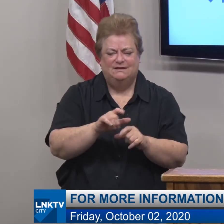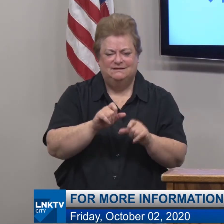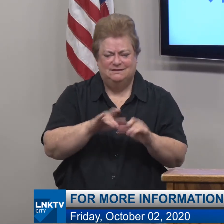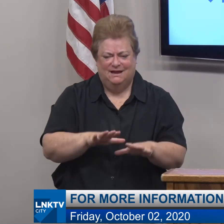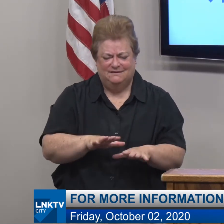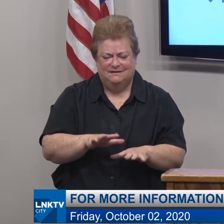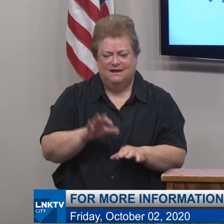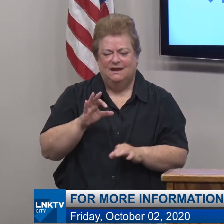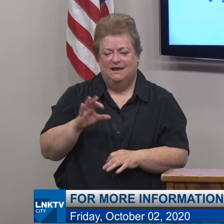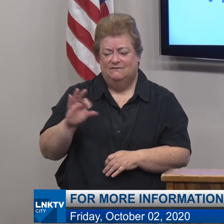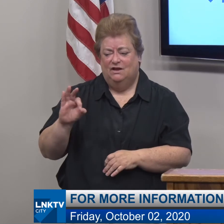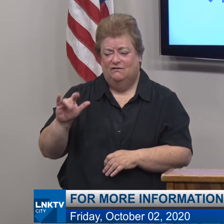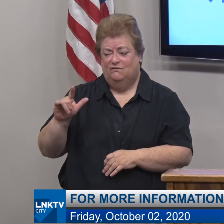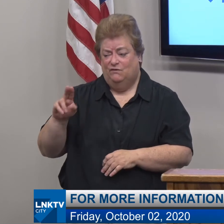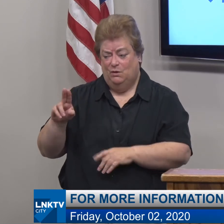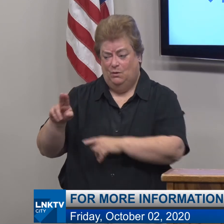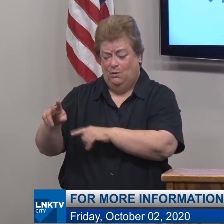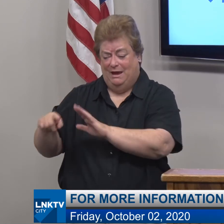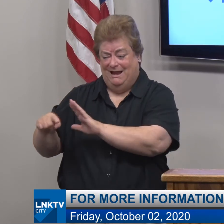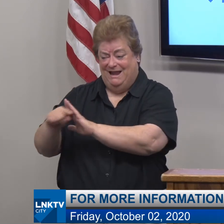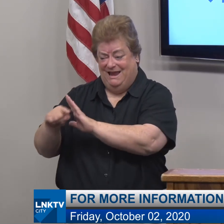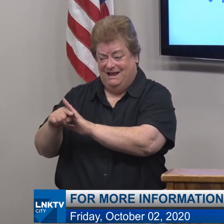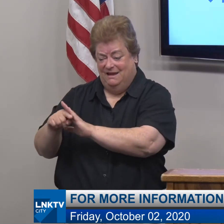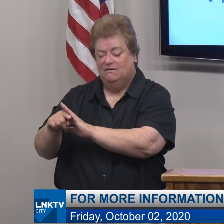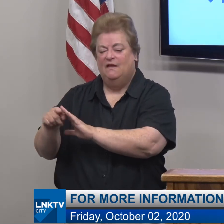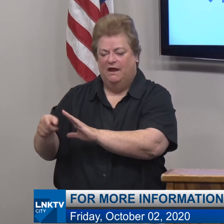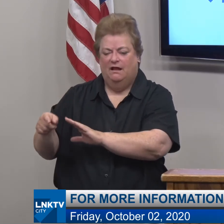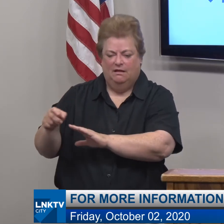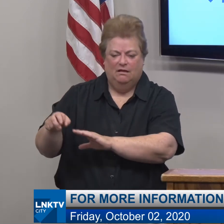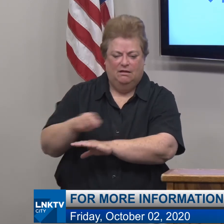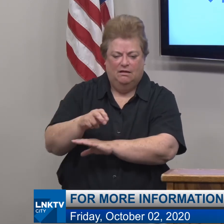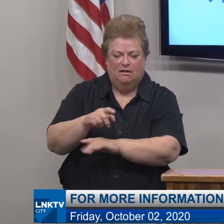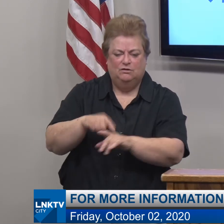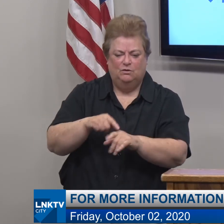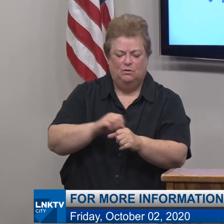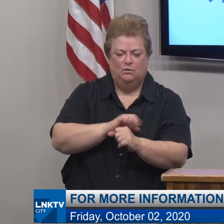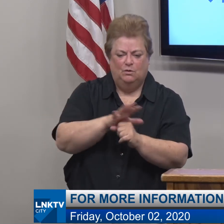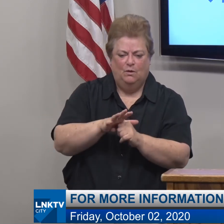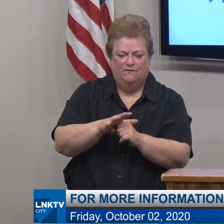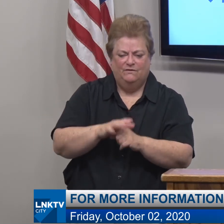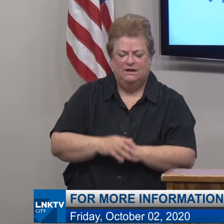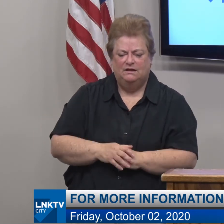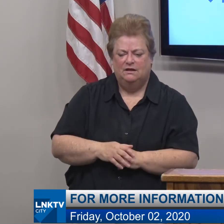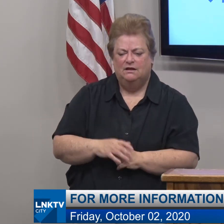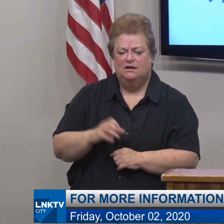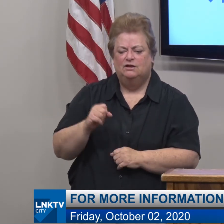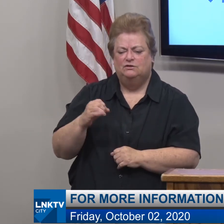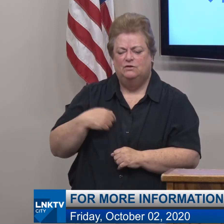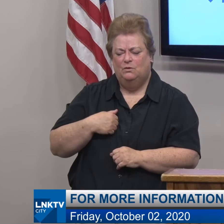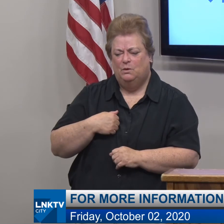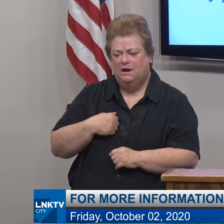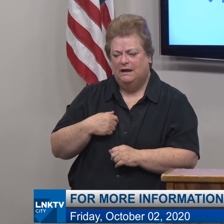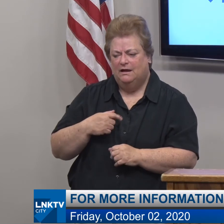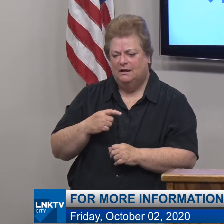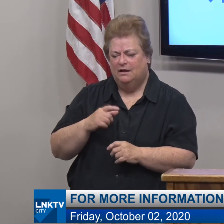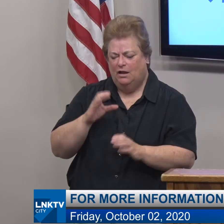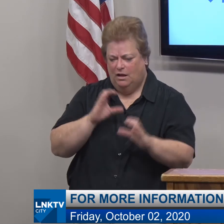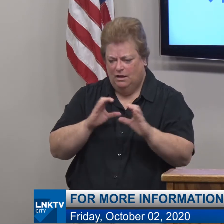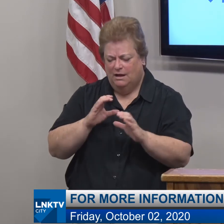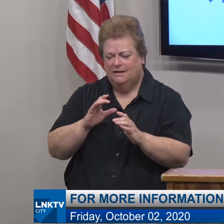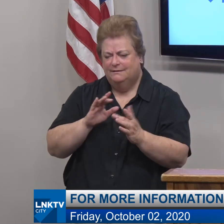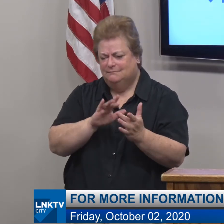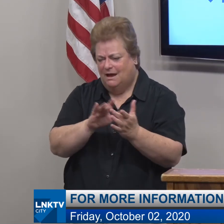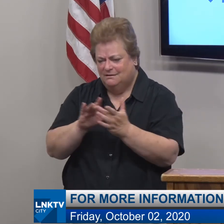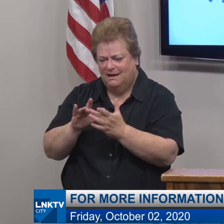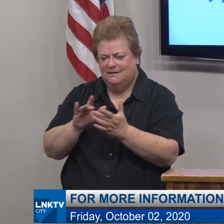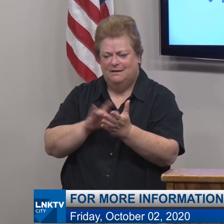the flu test was negative. So we're coming out with recommendations that the medical community will use to do that testing